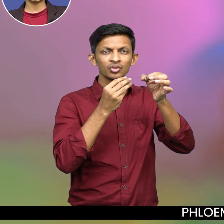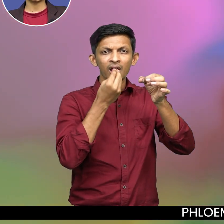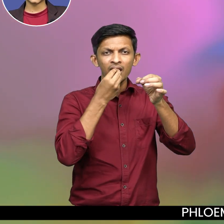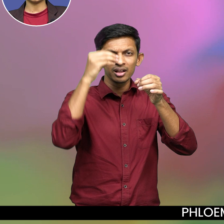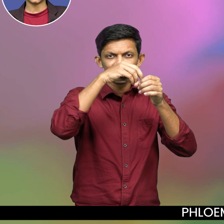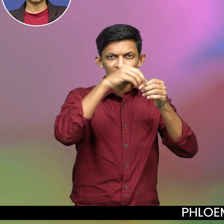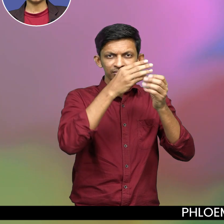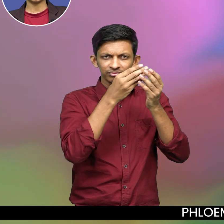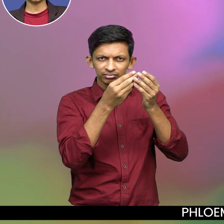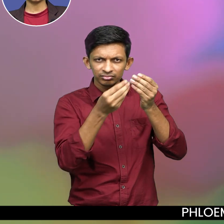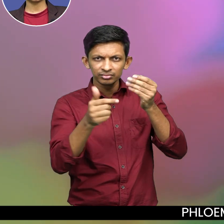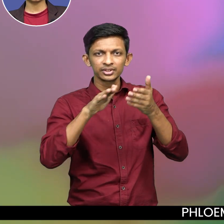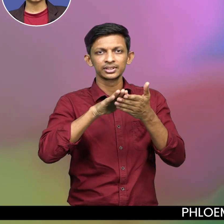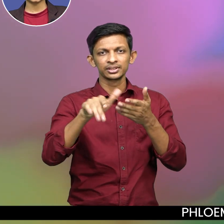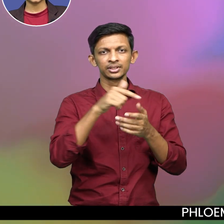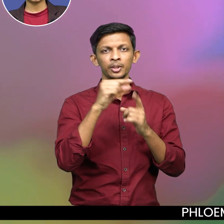Phloem parenchyma.